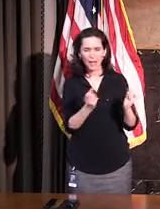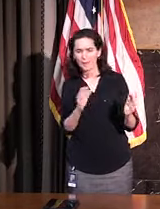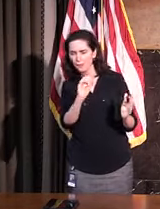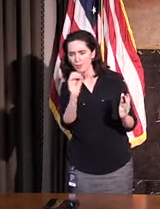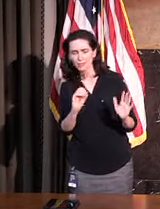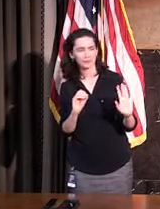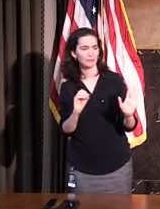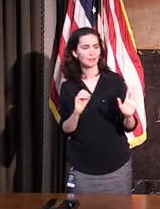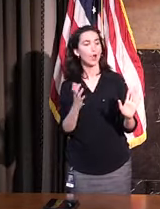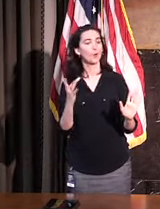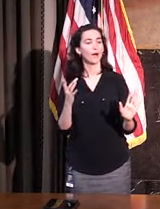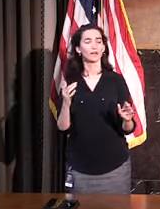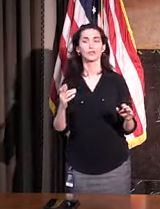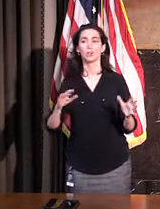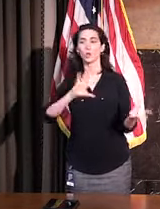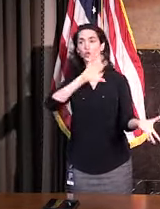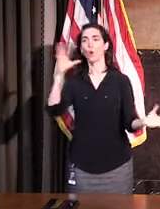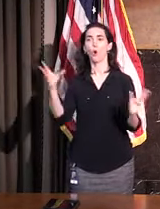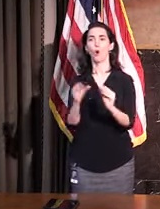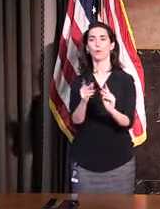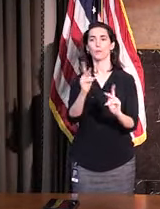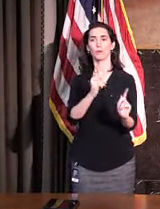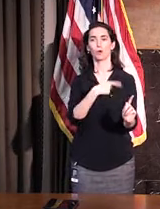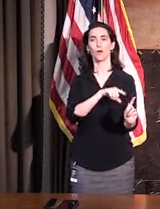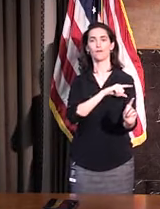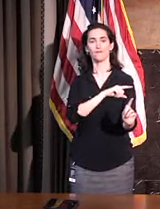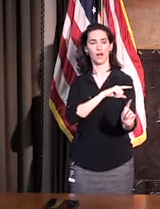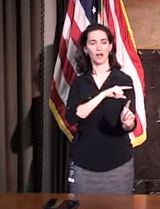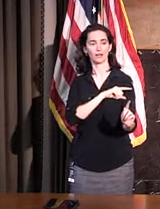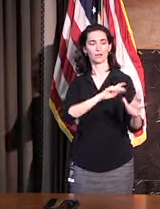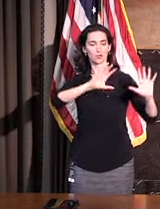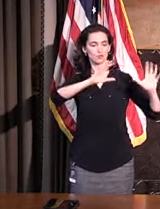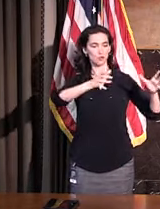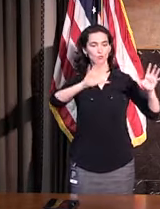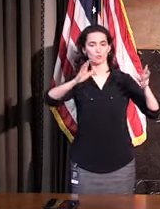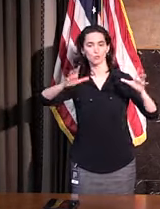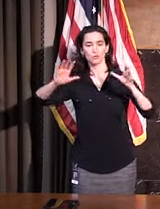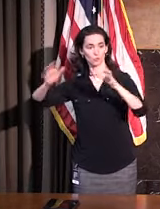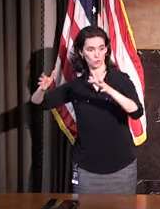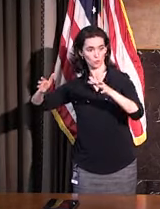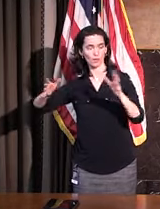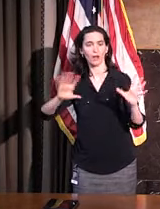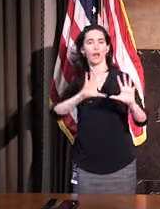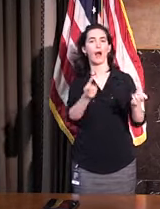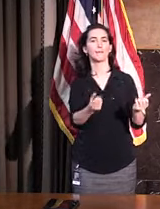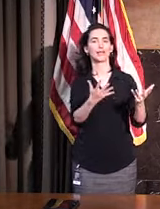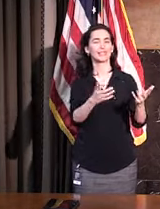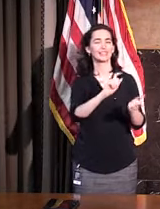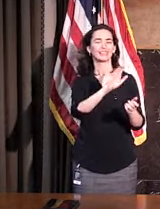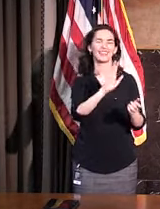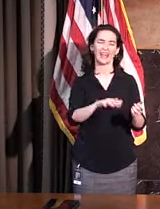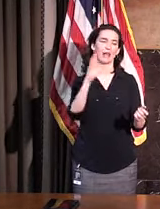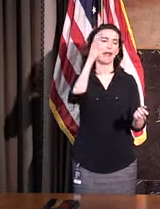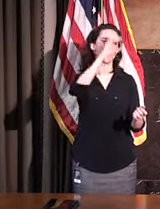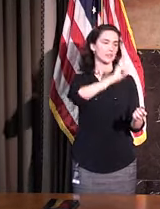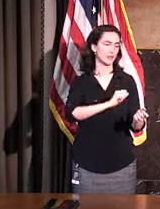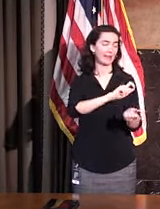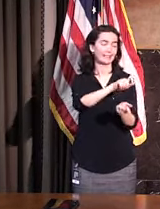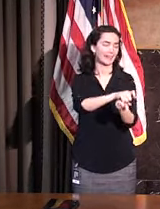as the totals for these eligibility tiers, they're really gross estimates. And for example, I really don't know how